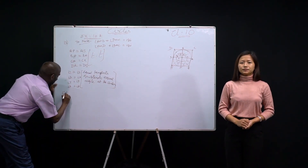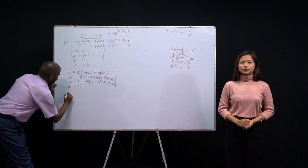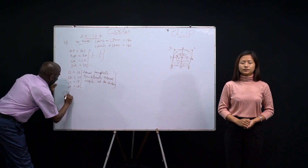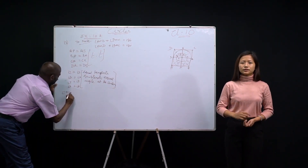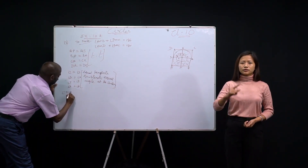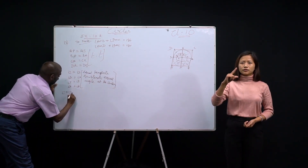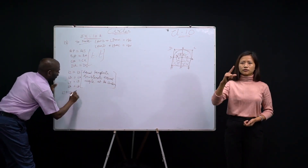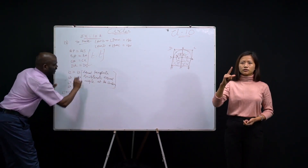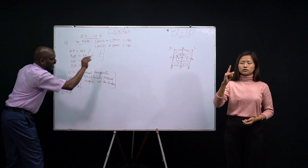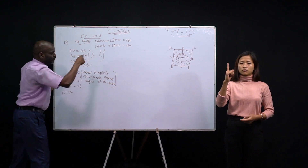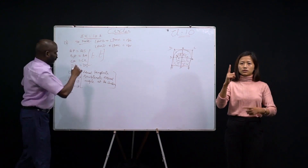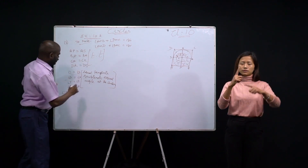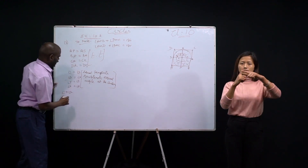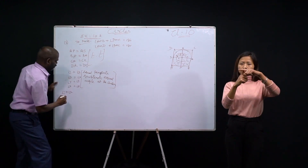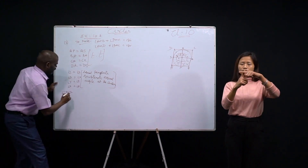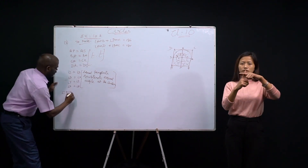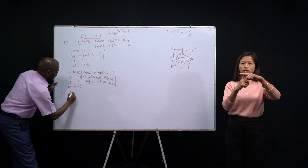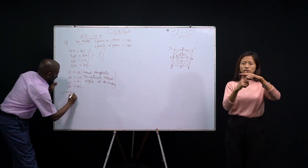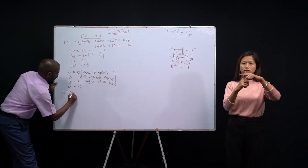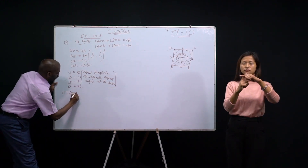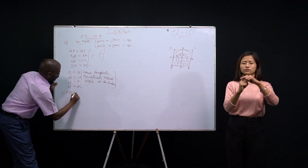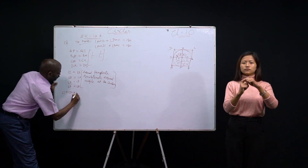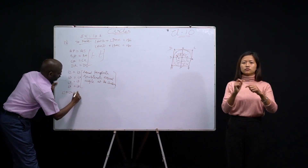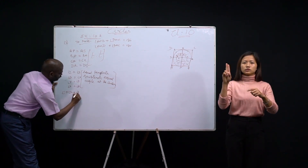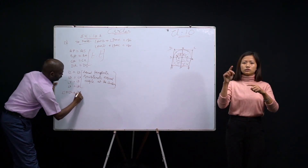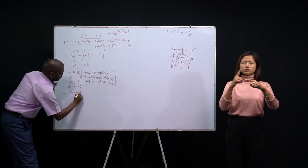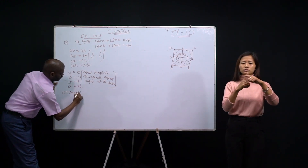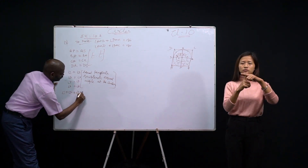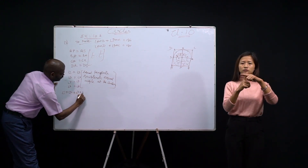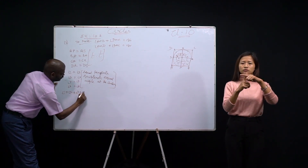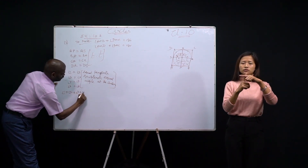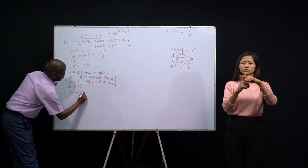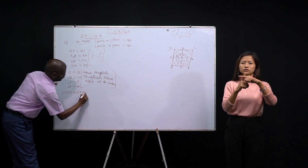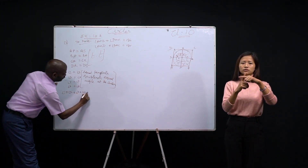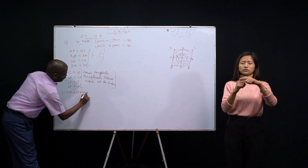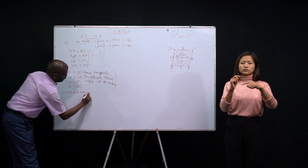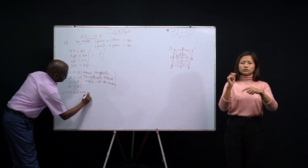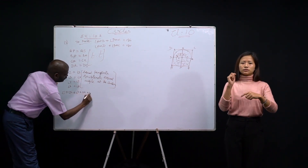angle 1 plus all the angles you are going to add. Okay. 2,